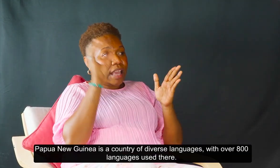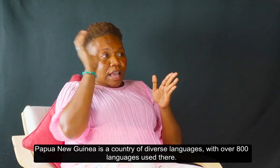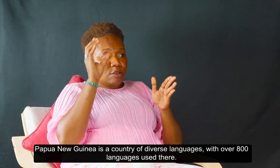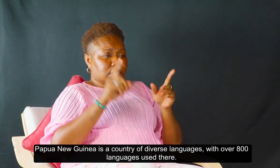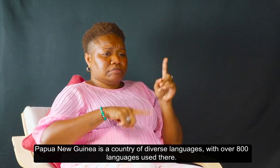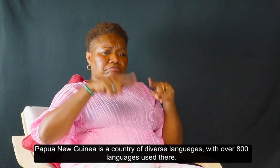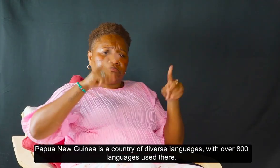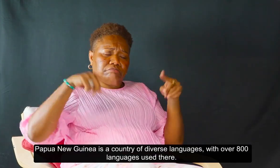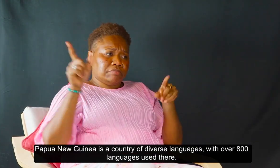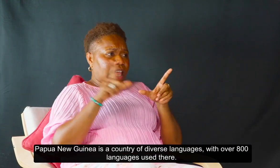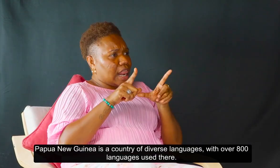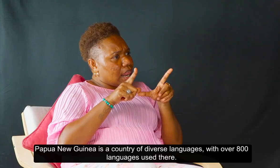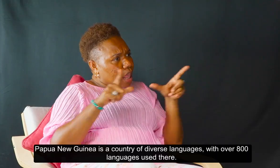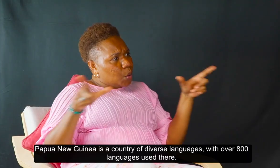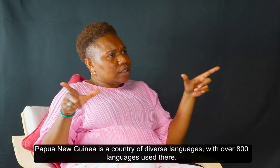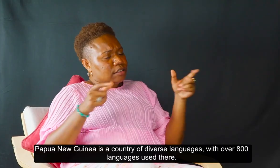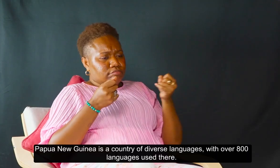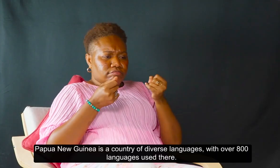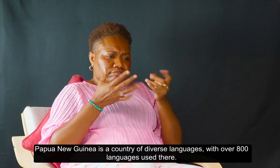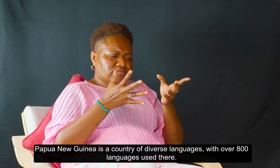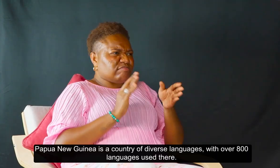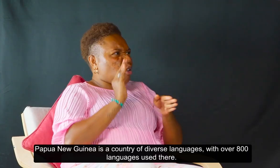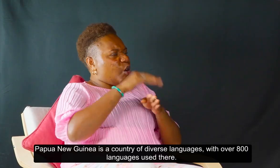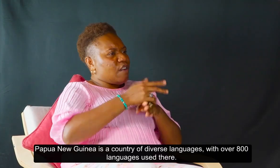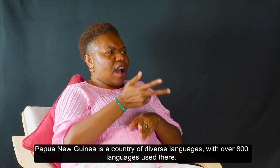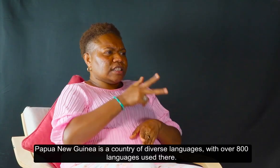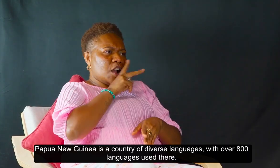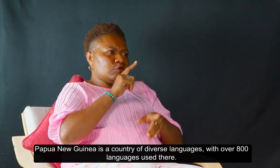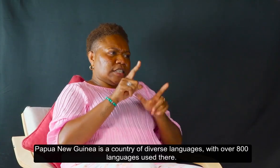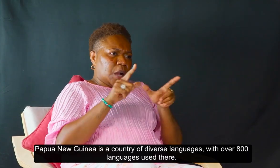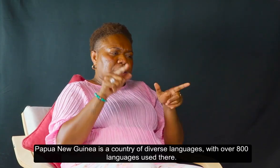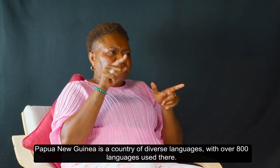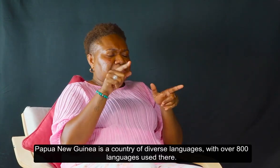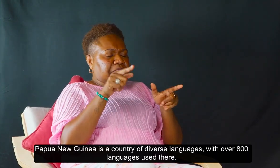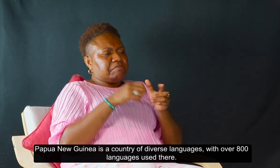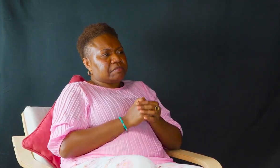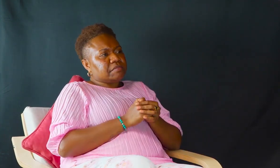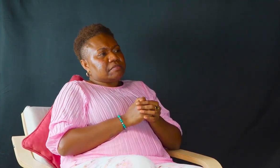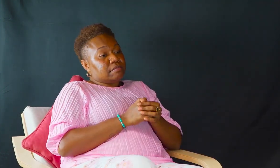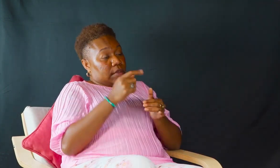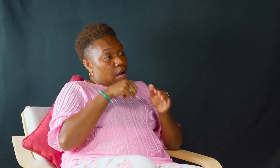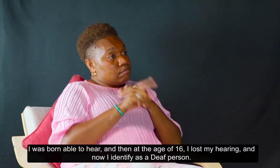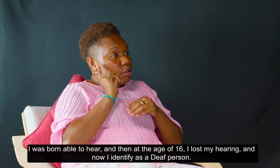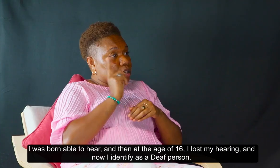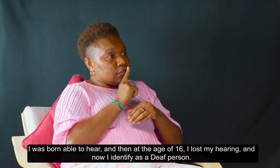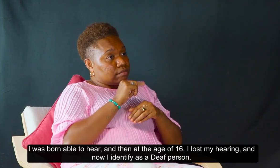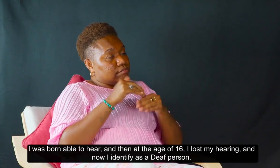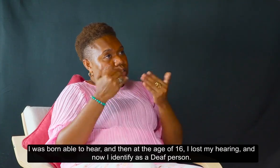Guinea is a country of diverse languages, with over 800 languages used there. I was born able